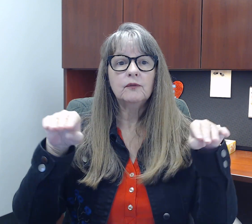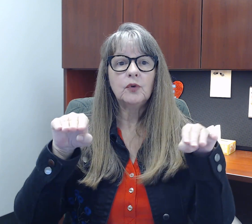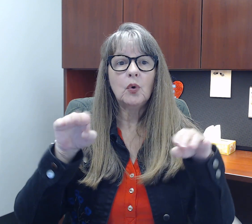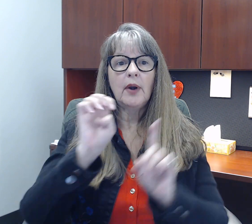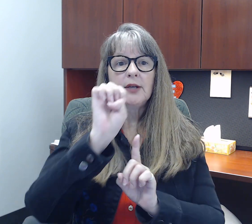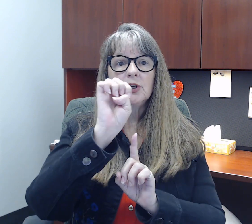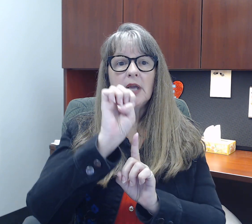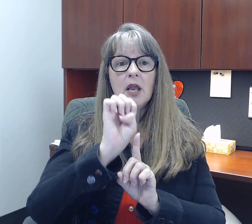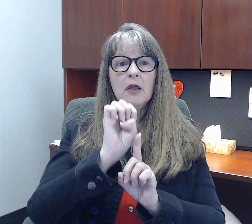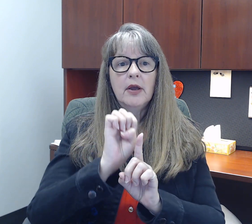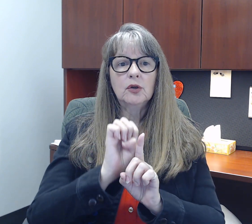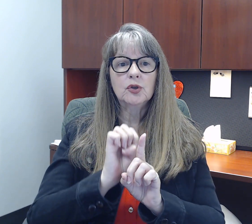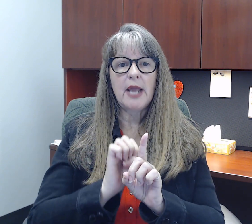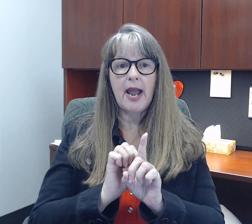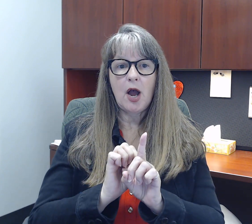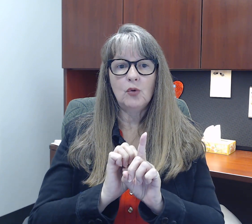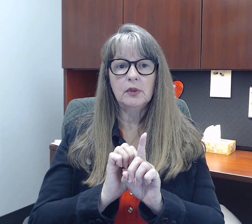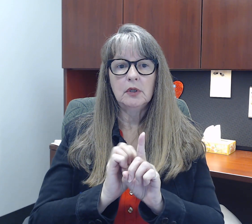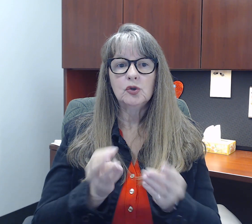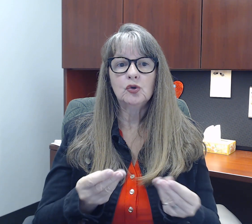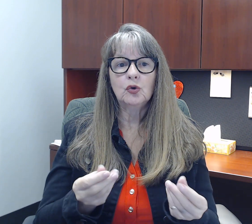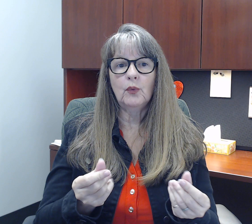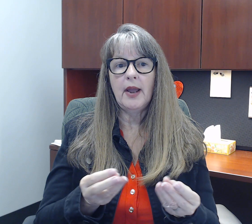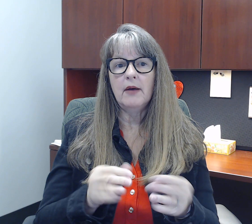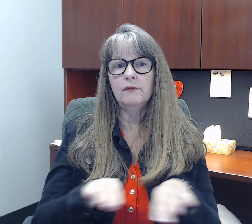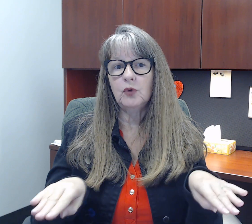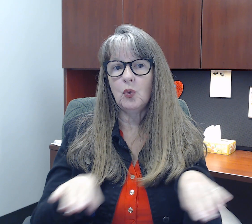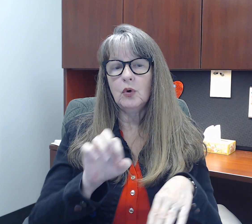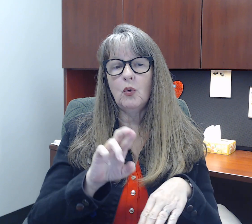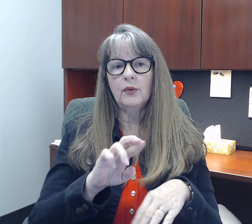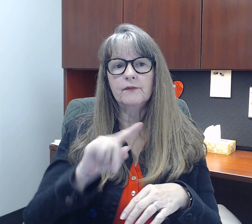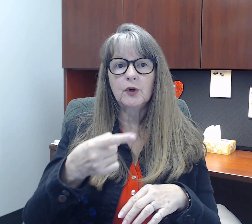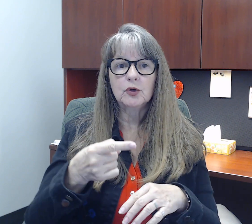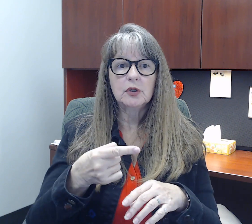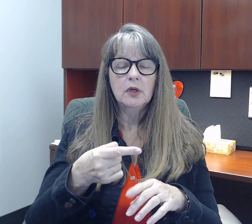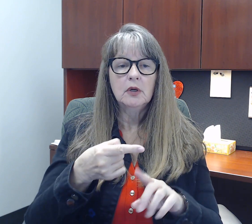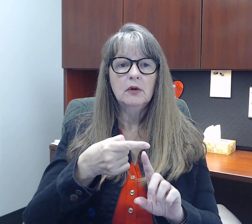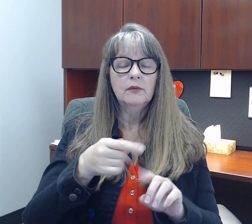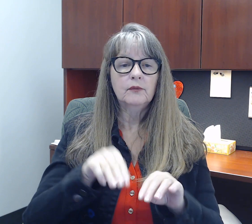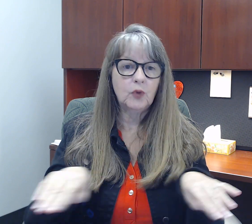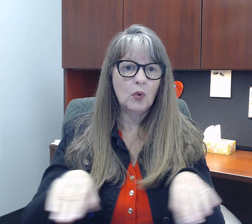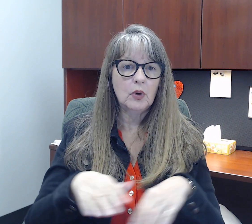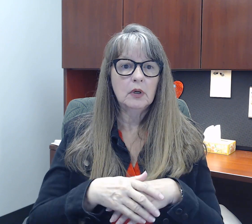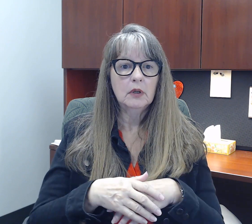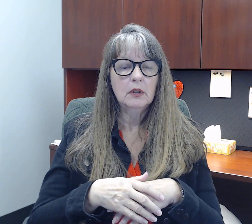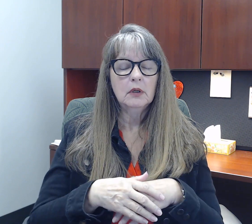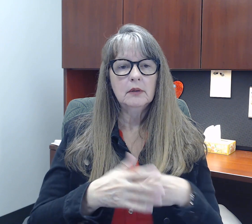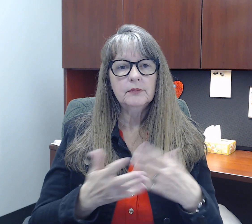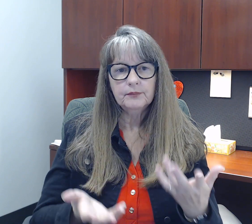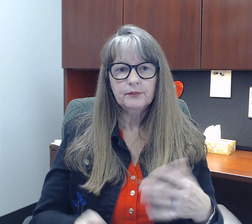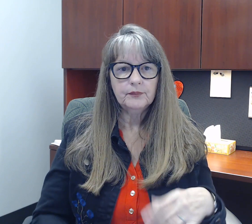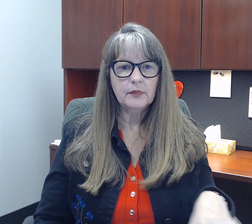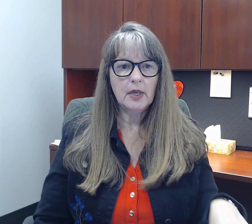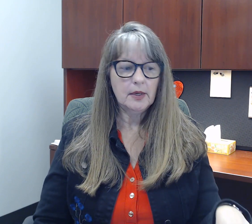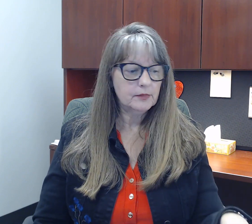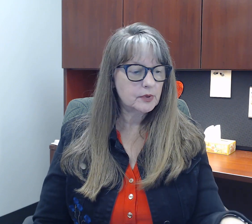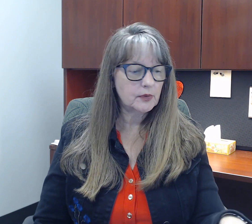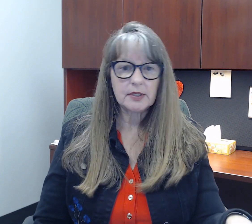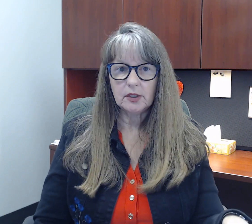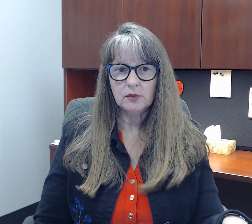floor and I took the elevator down to the ground floor or the first floor. So that's how you would do